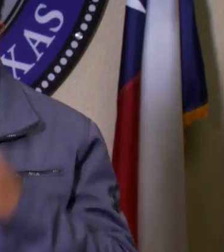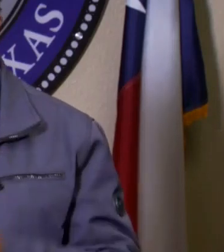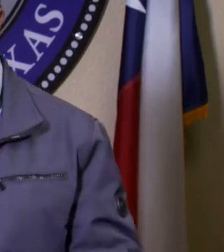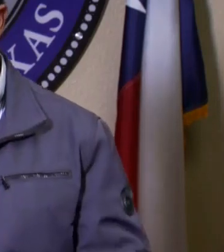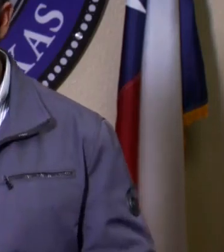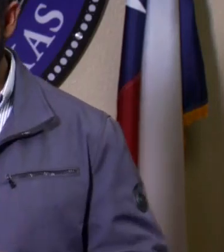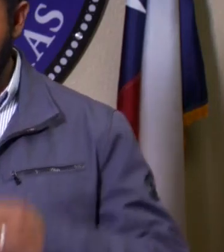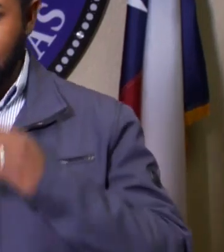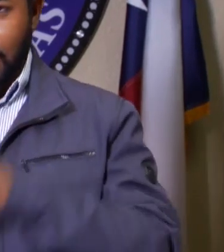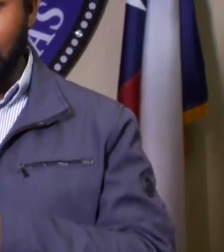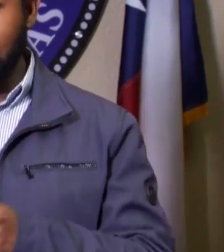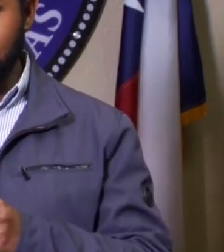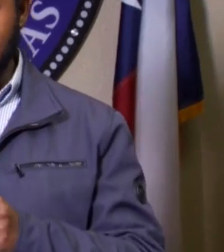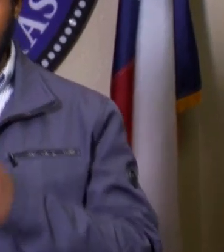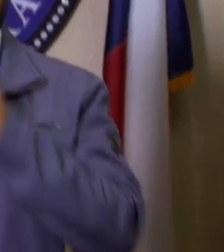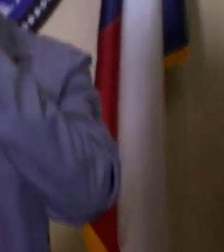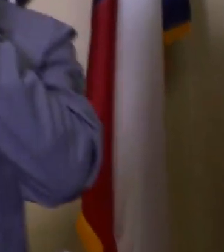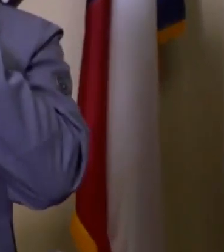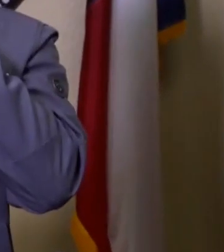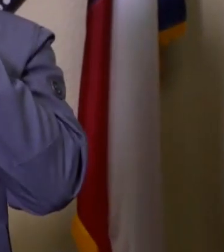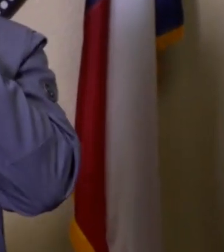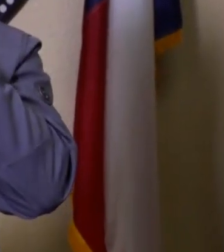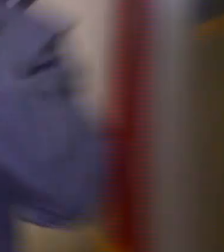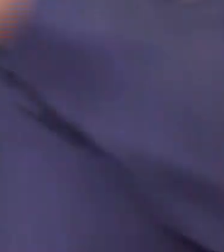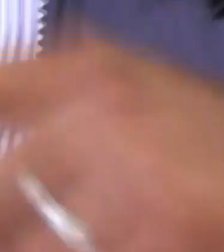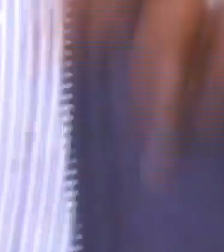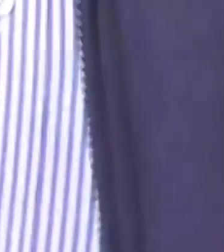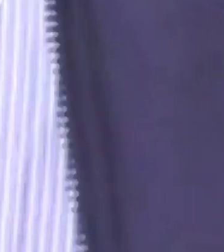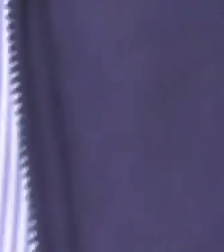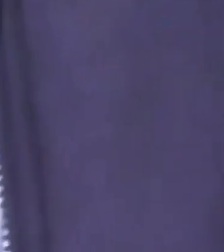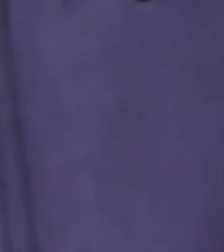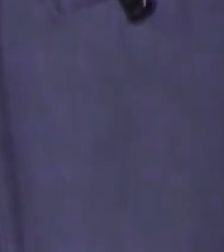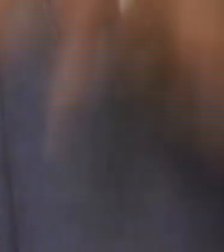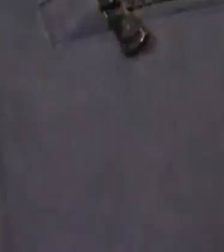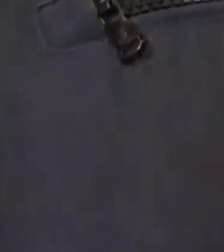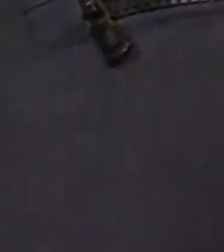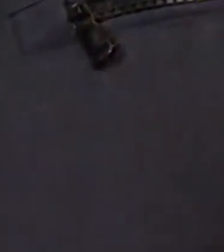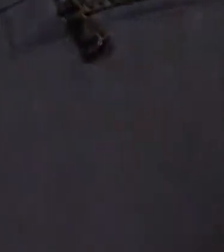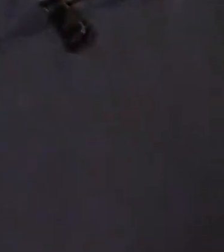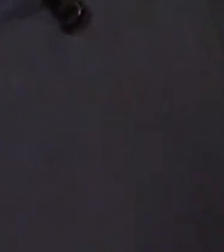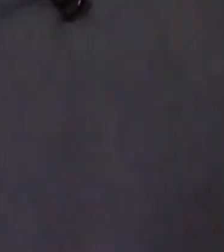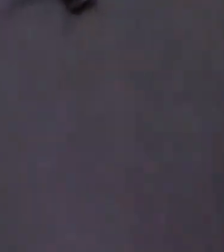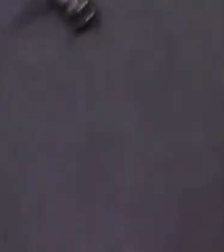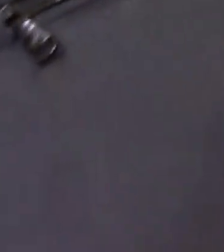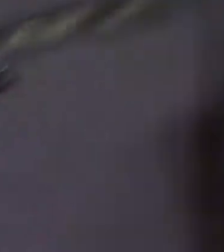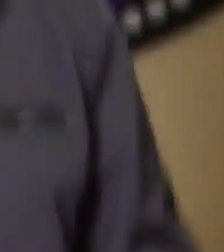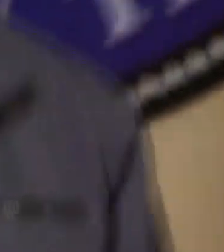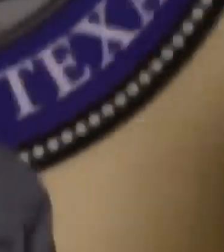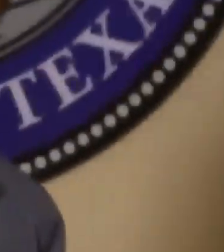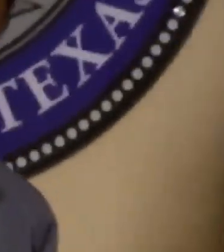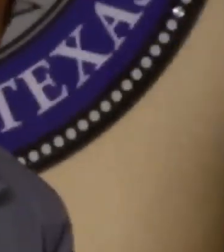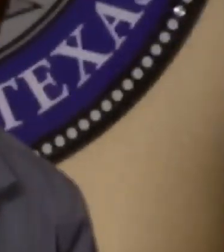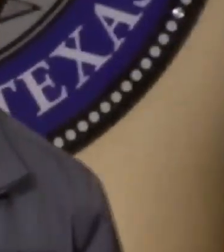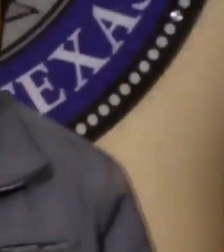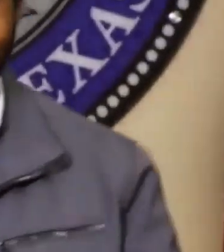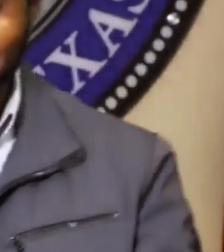Entonces, Me dices. Ay, Dios, qué calor. Dímelo, yo con suéter, pero en la noche se pone